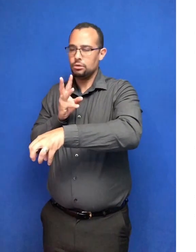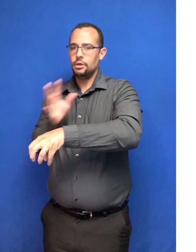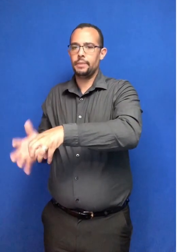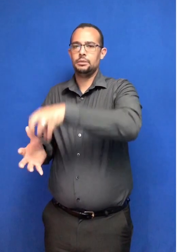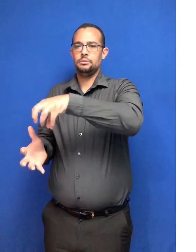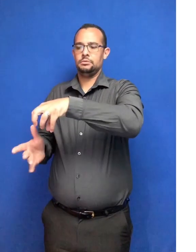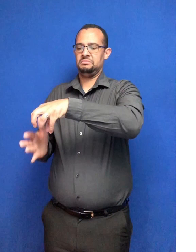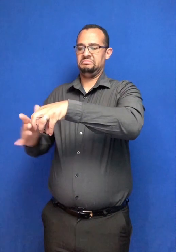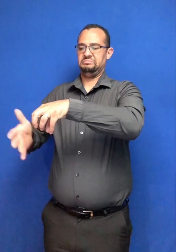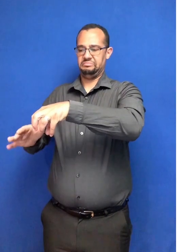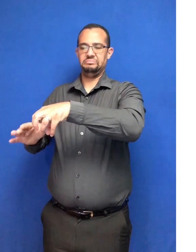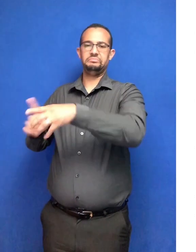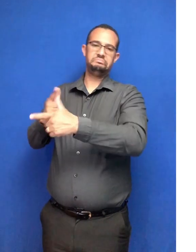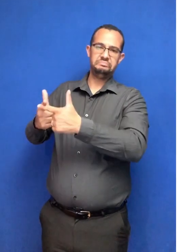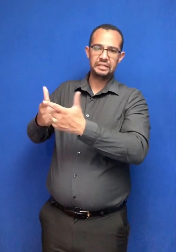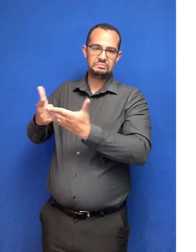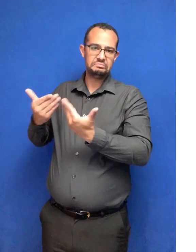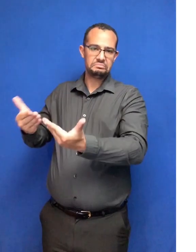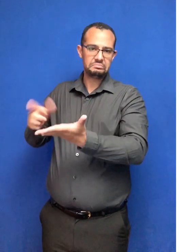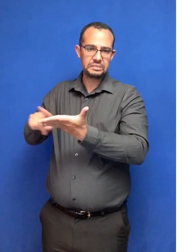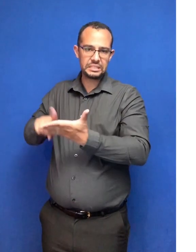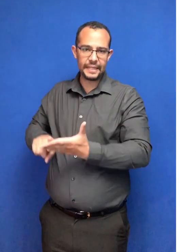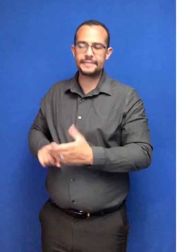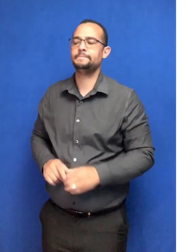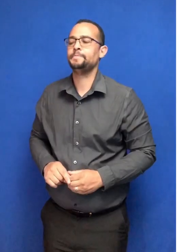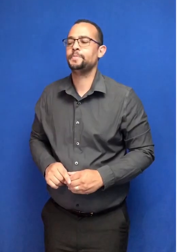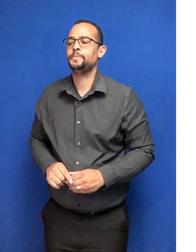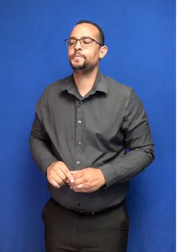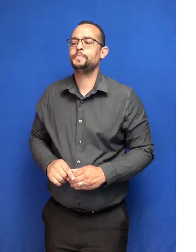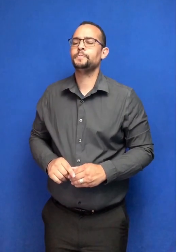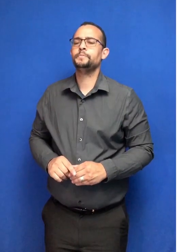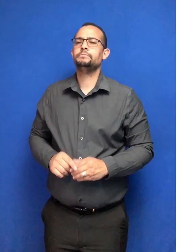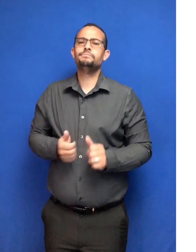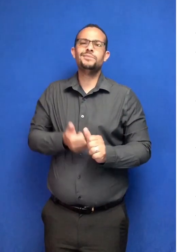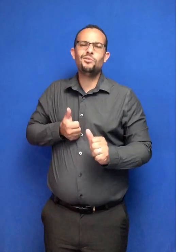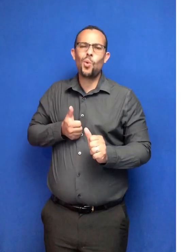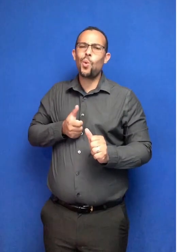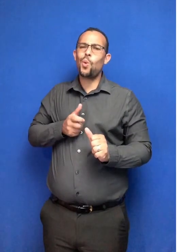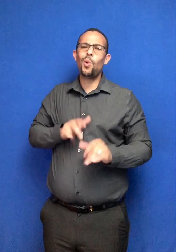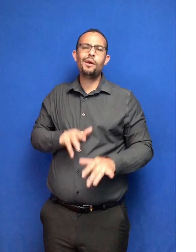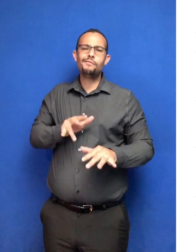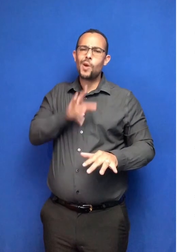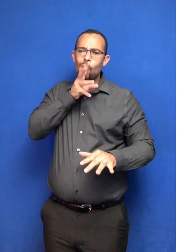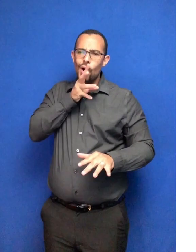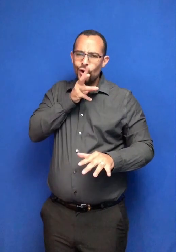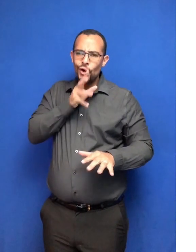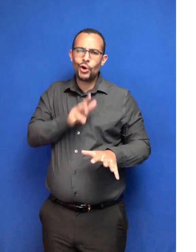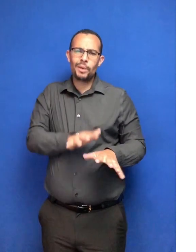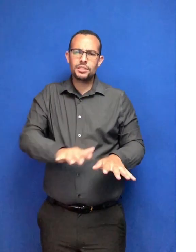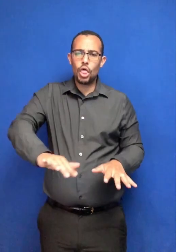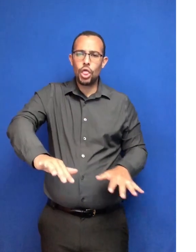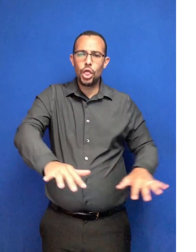Avoid waiting in the floodwaters. Downed power lines, so power poles that broke and the electrical lines that are still